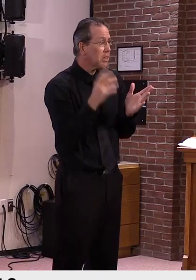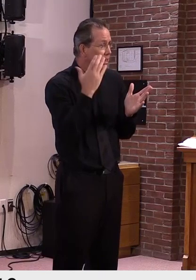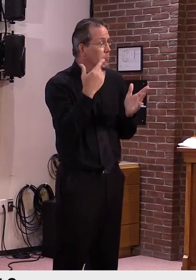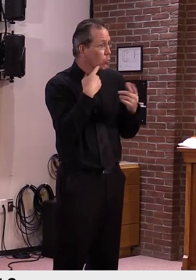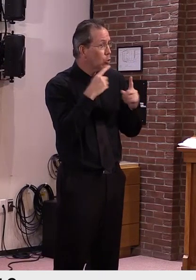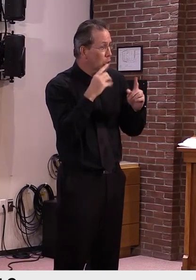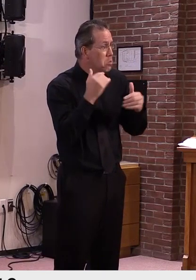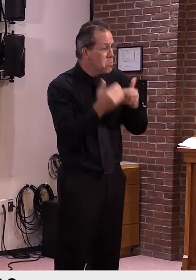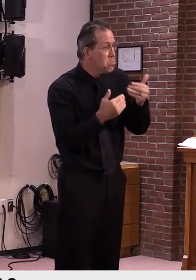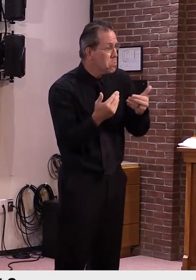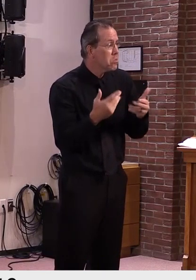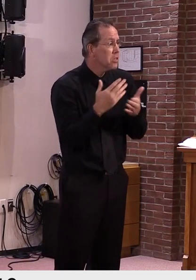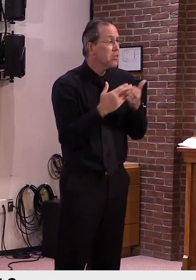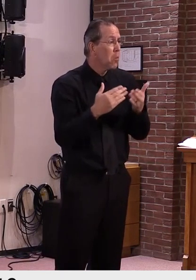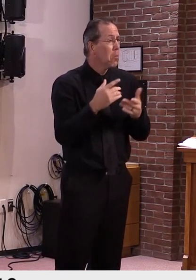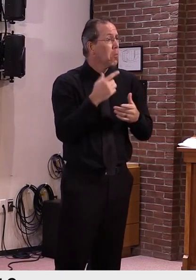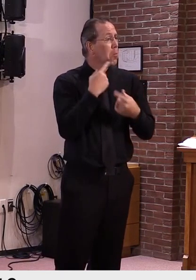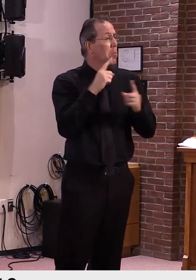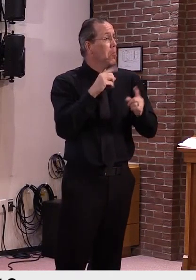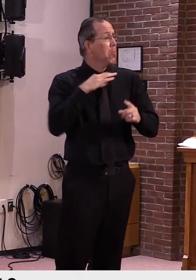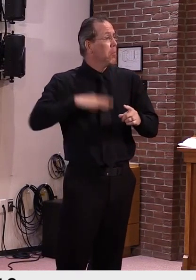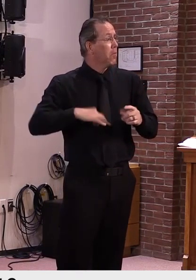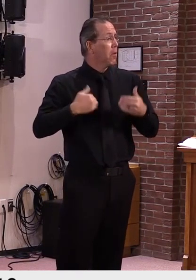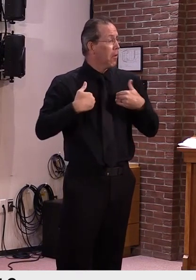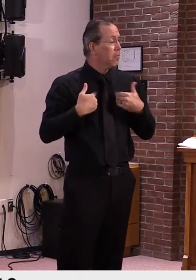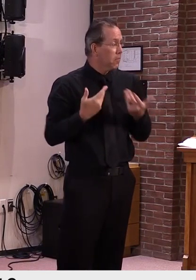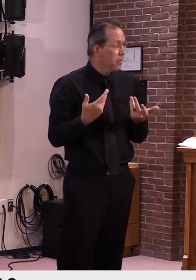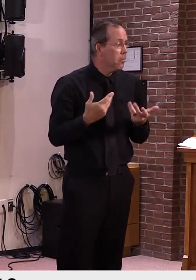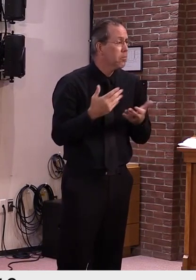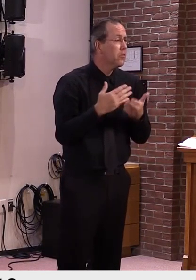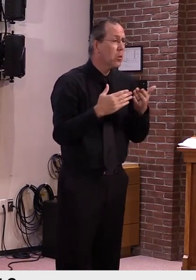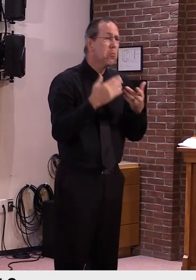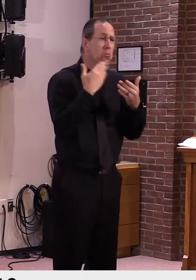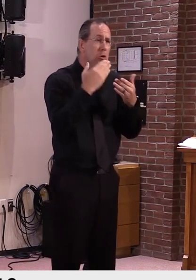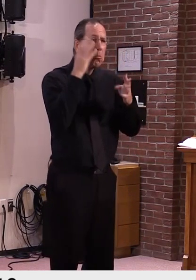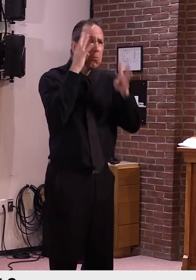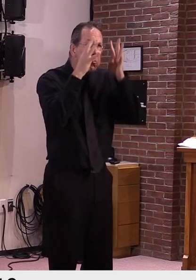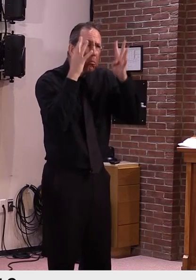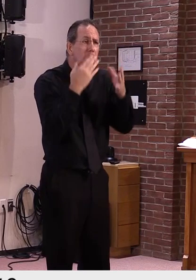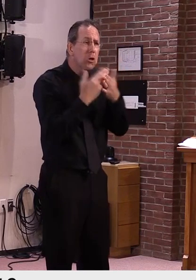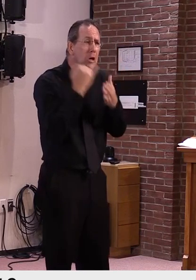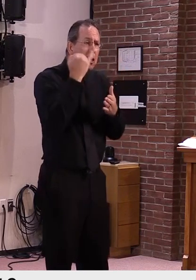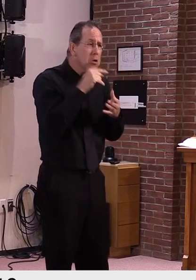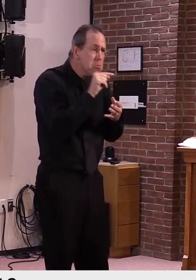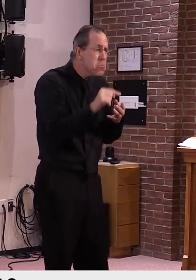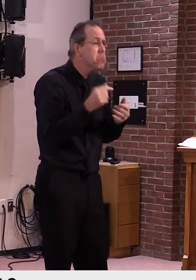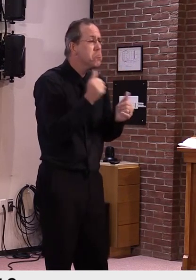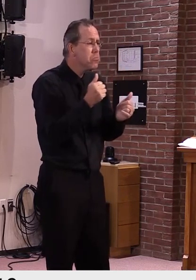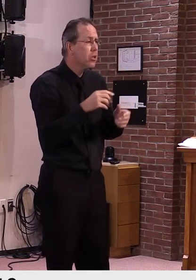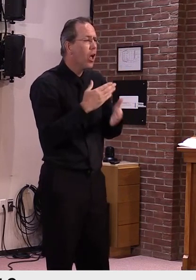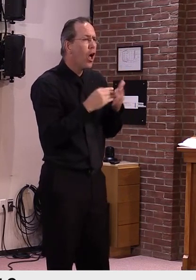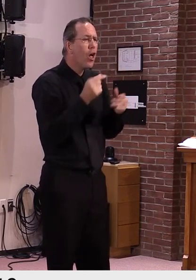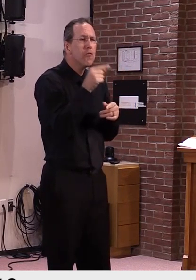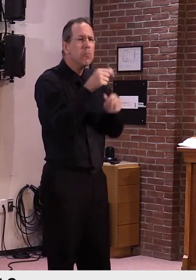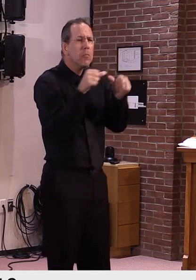and progressive elements to it. And in fact, I've seen it work in a way